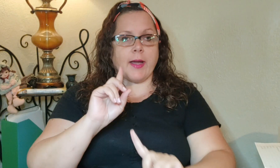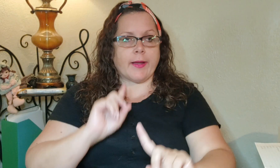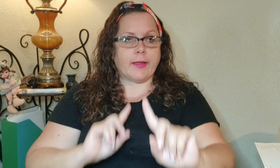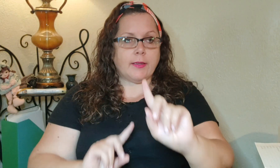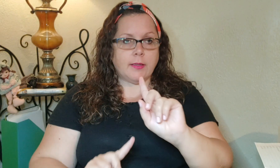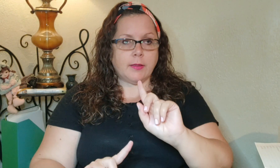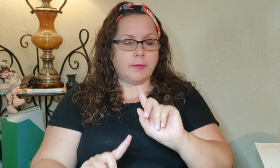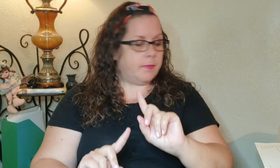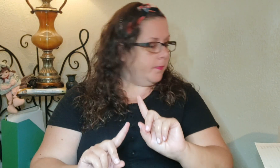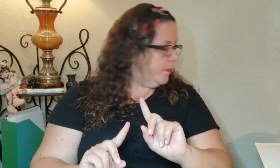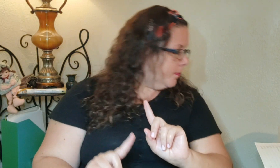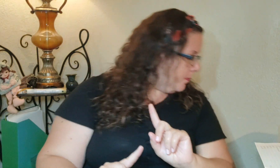sign.